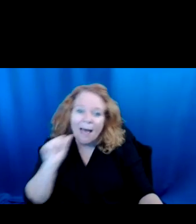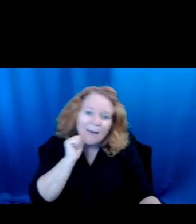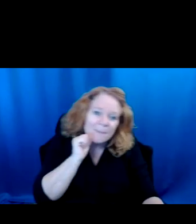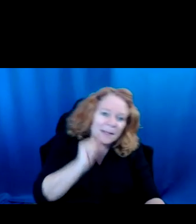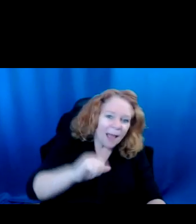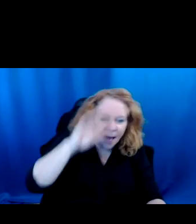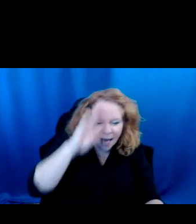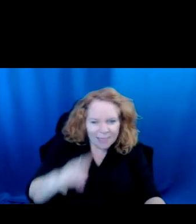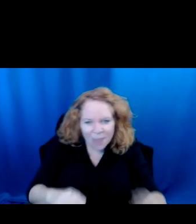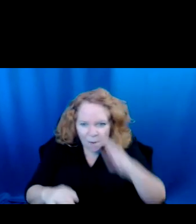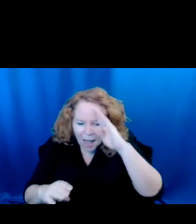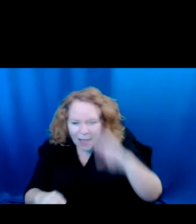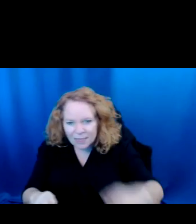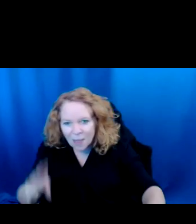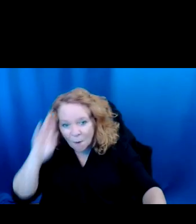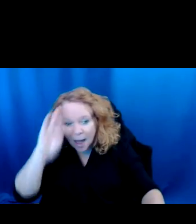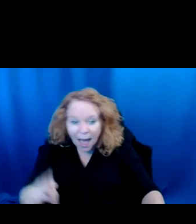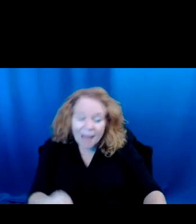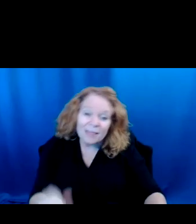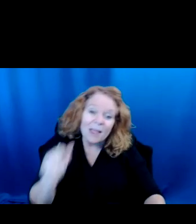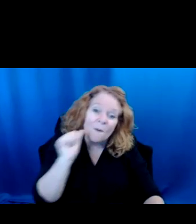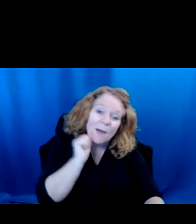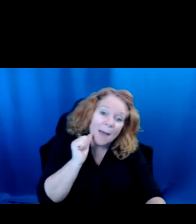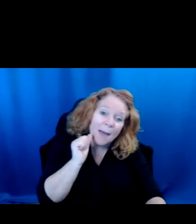Abigail, hello,